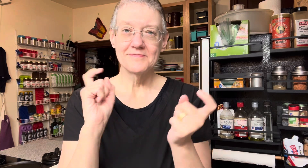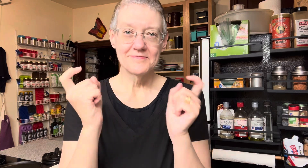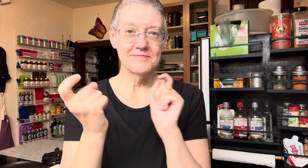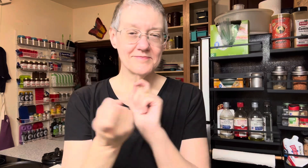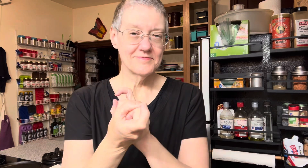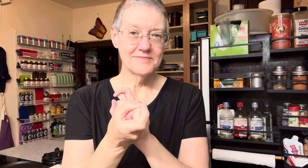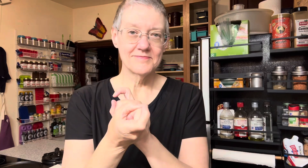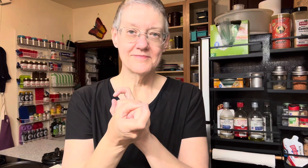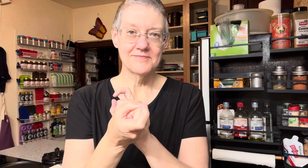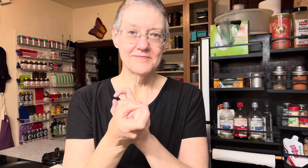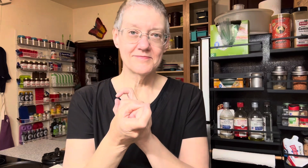changed.